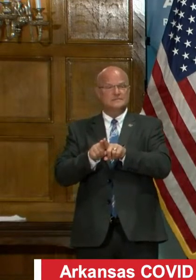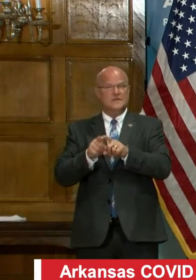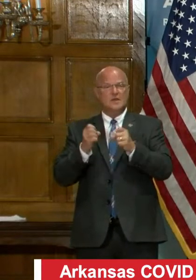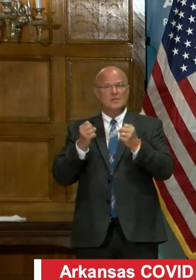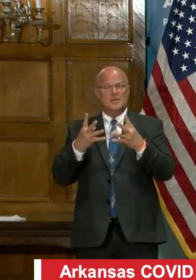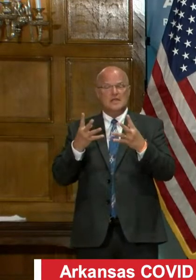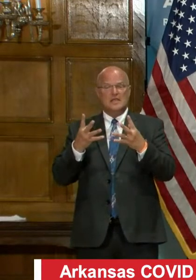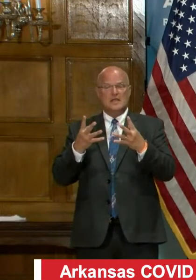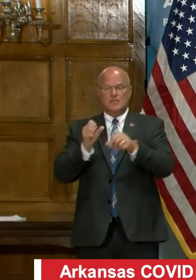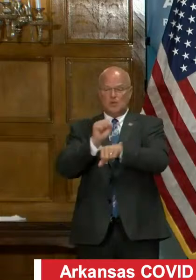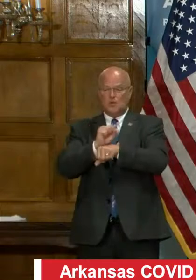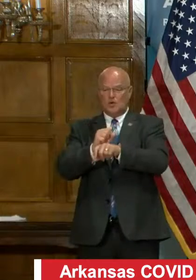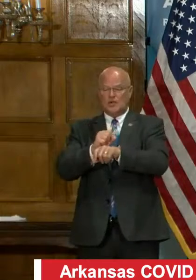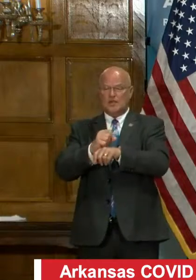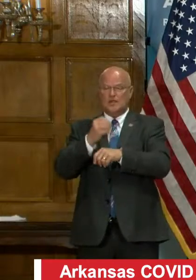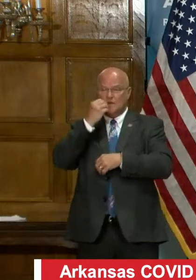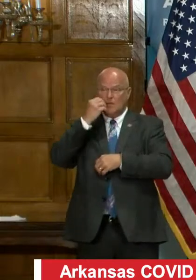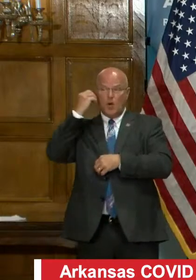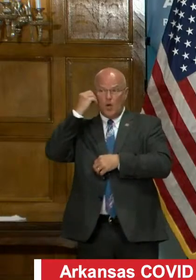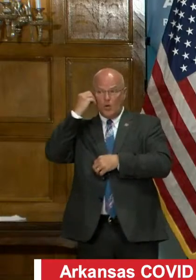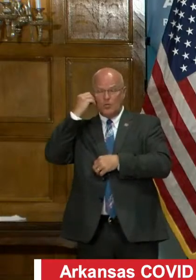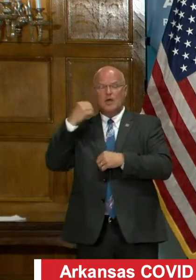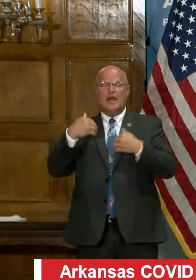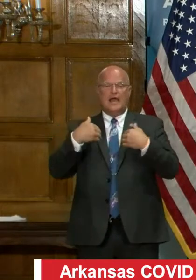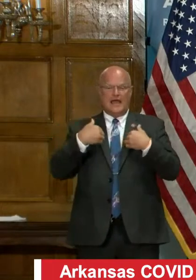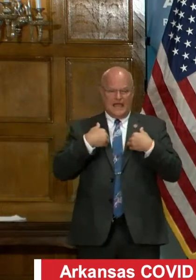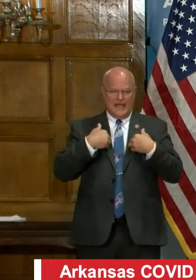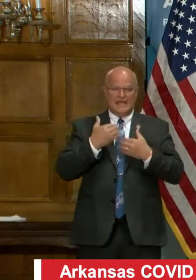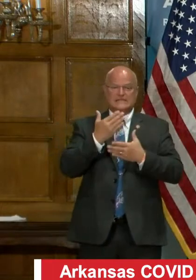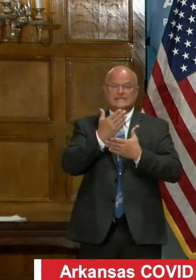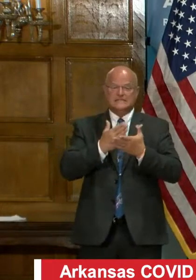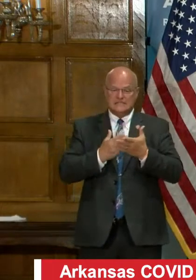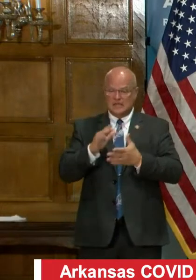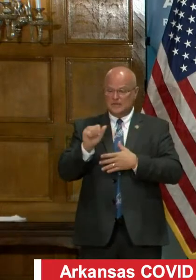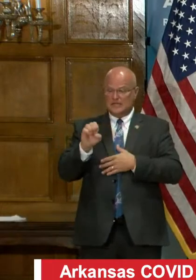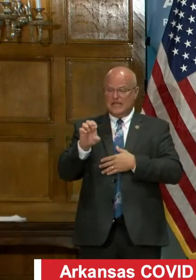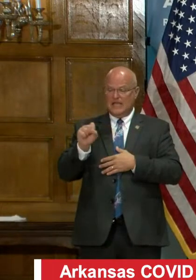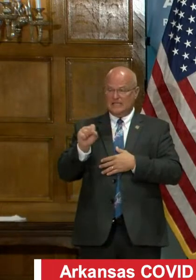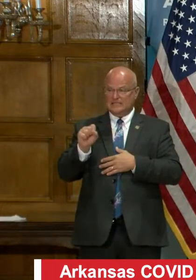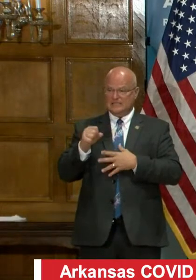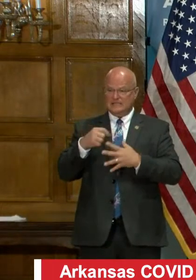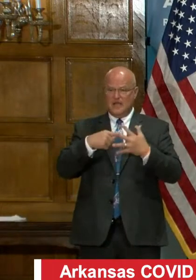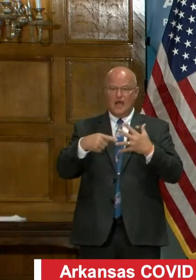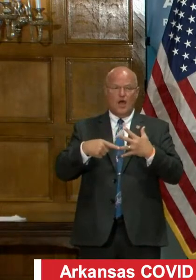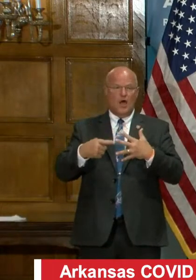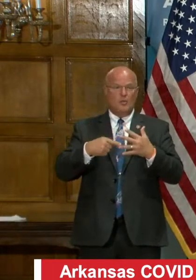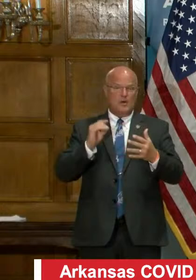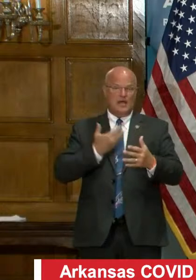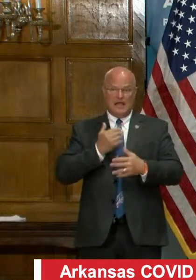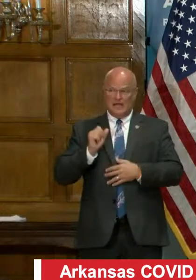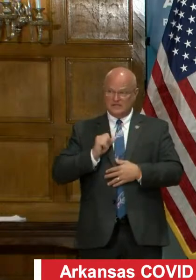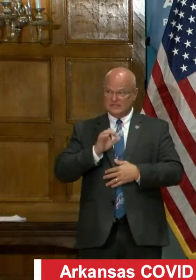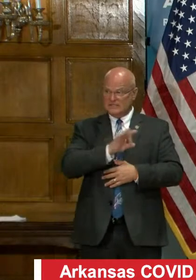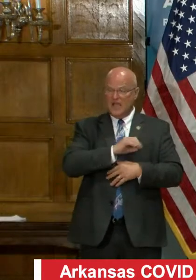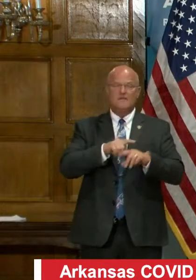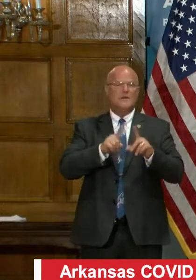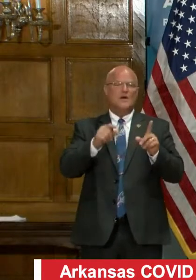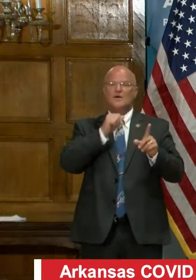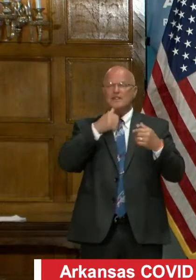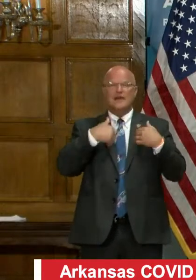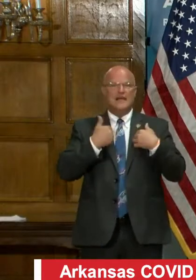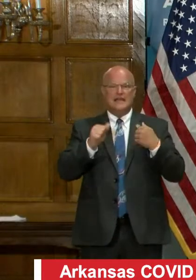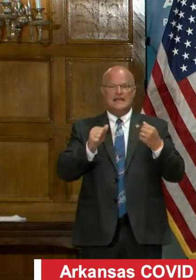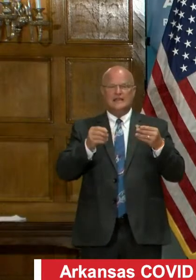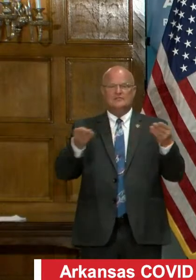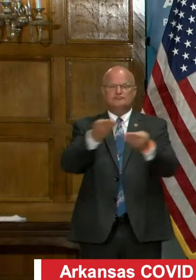many have been working remotely. We have had some cases amongst our staff, but we've not had